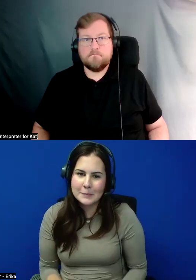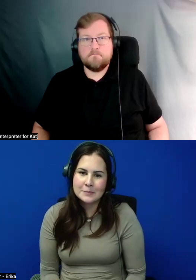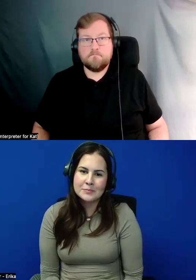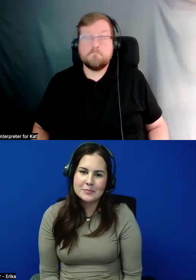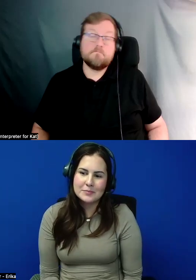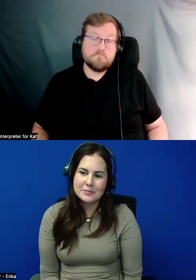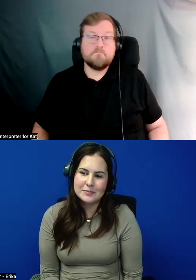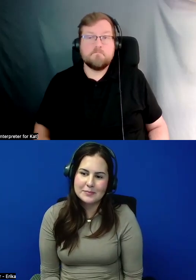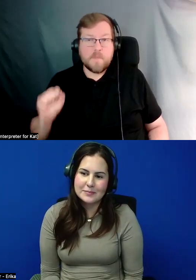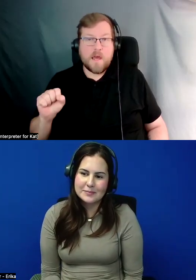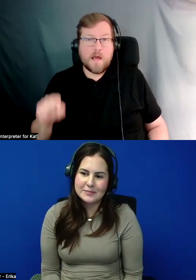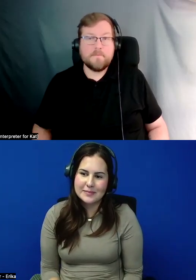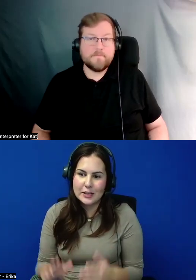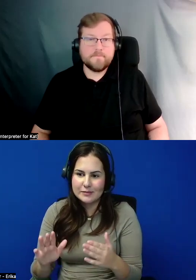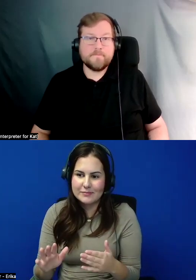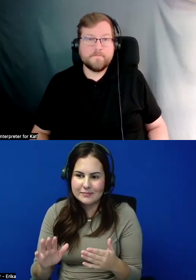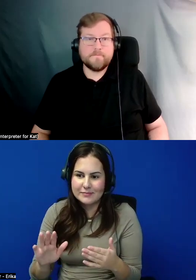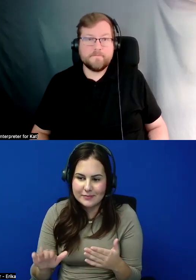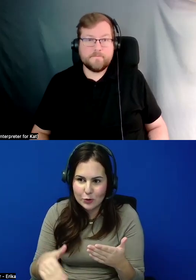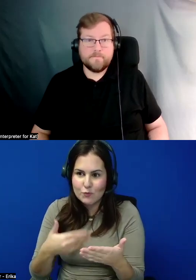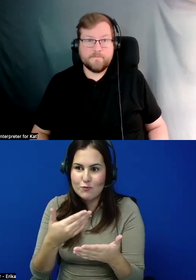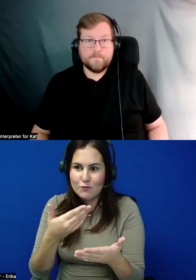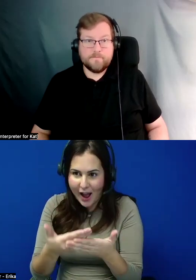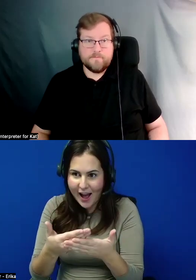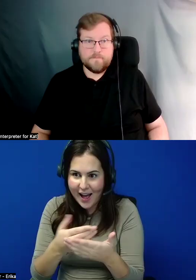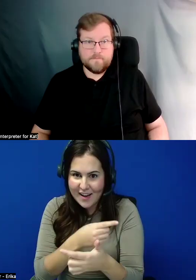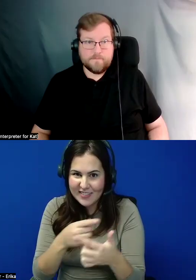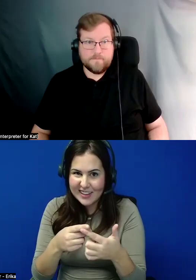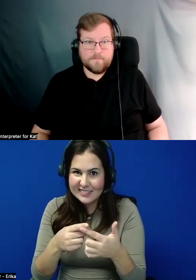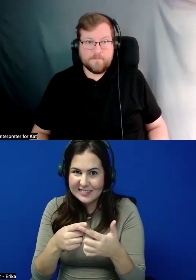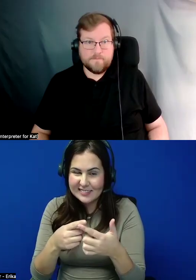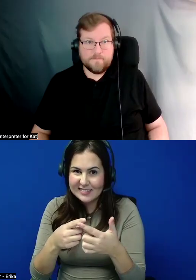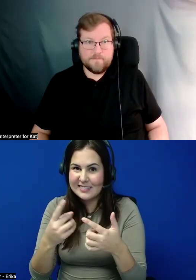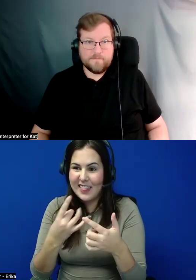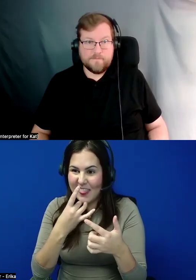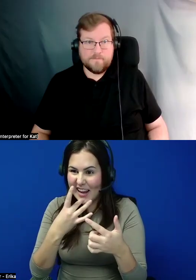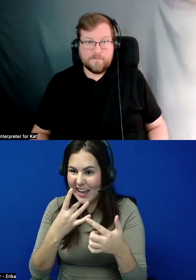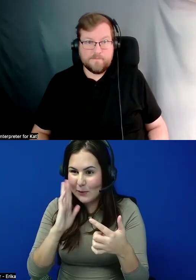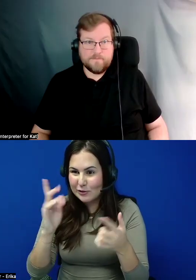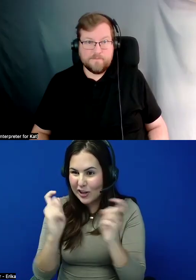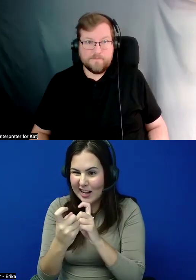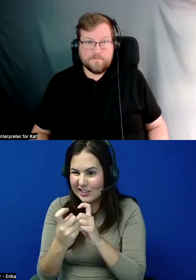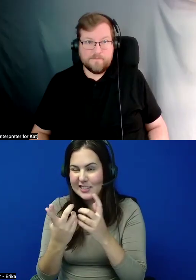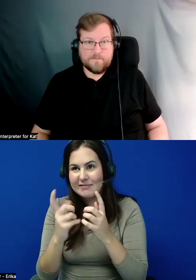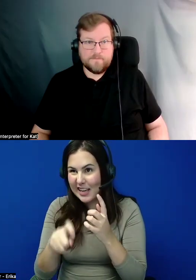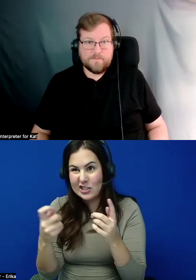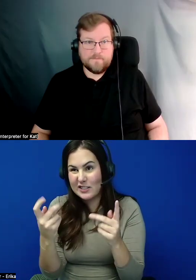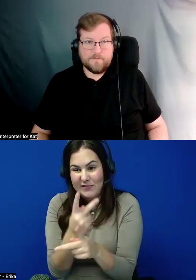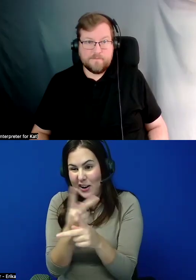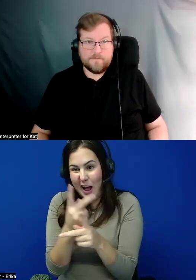Because Yeah. when you reach the end, you got to turn around, and if you're not done, then the light's just going to change, and you got to deal with it.